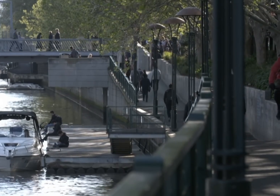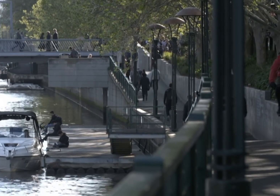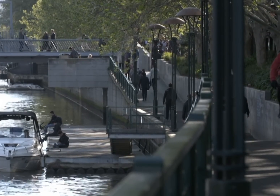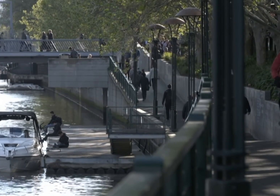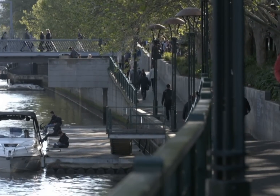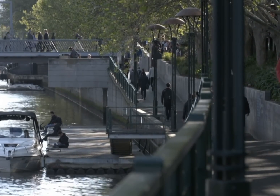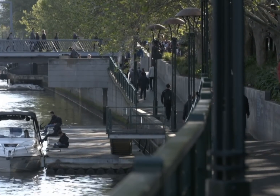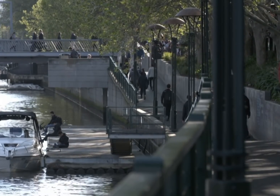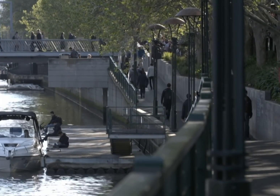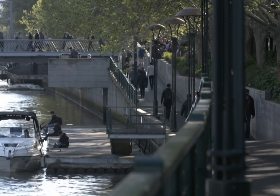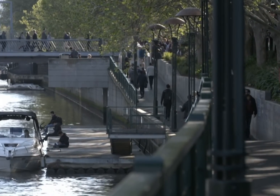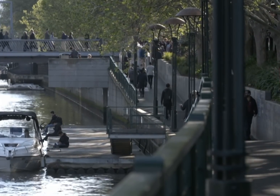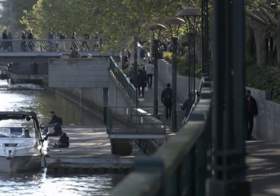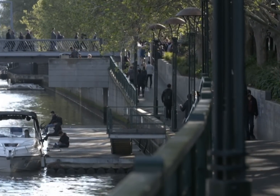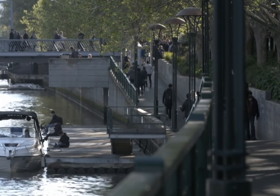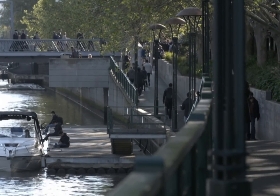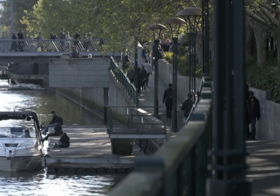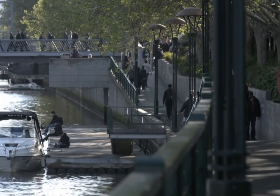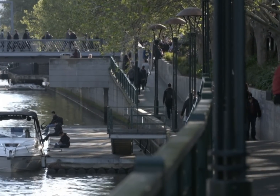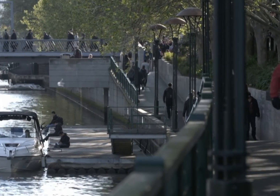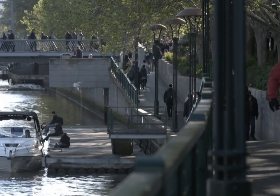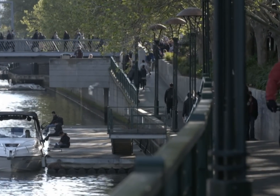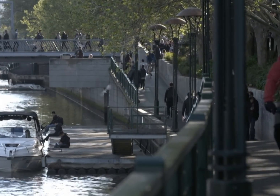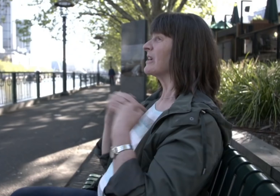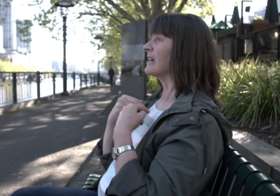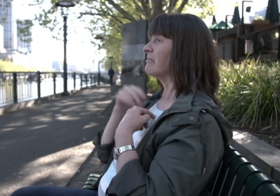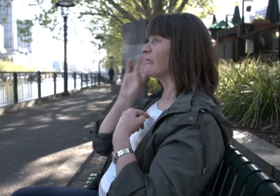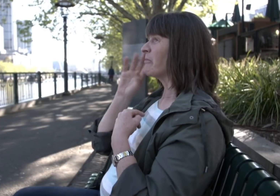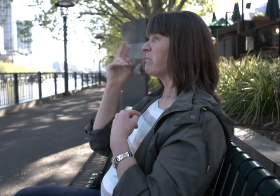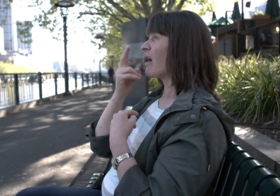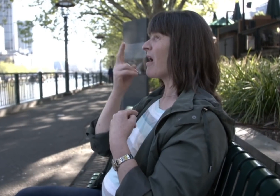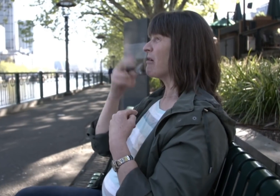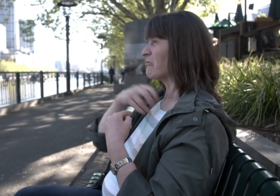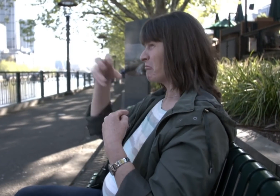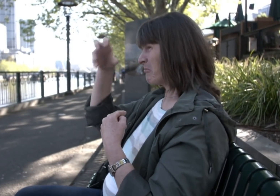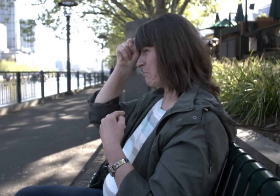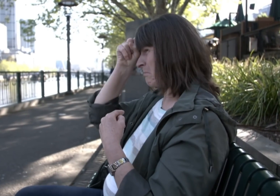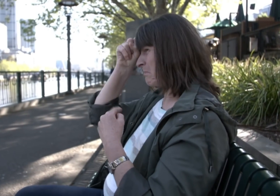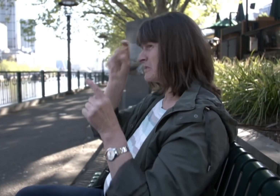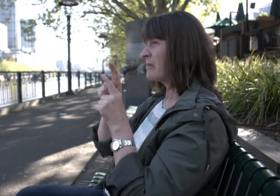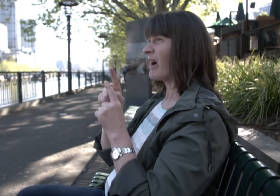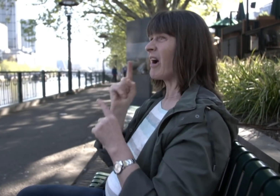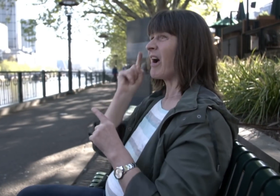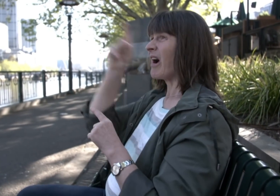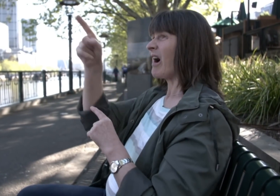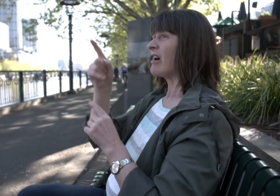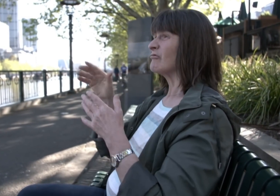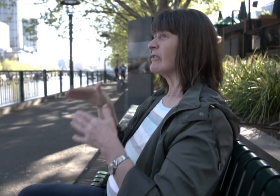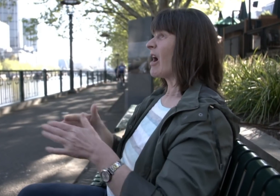Communication is so important for me. It just helps me understand the environment. Before I was blind, I remember things. I